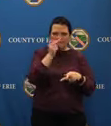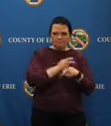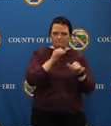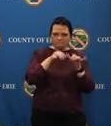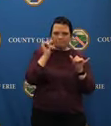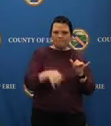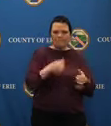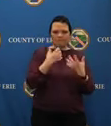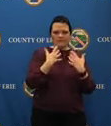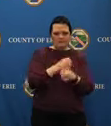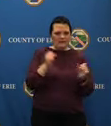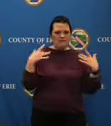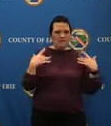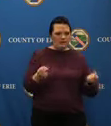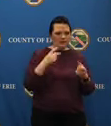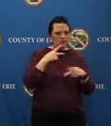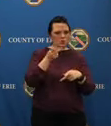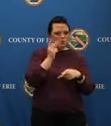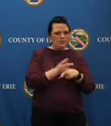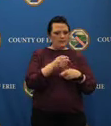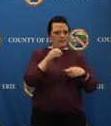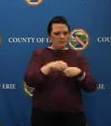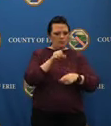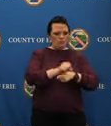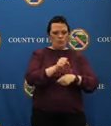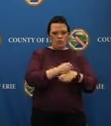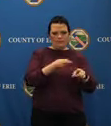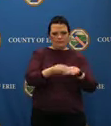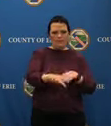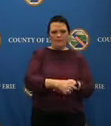and safe and keep them in the workforce.